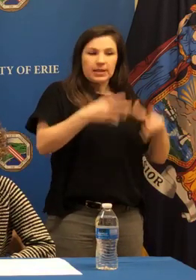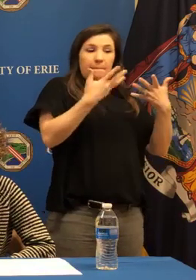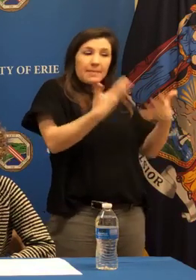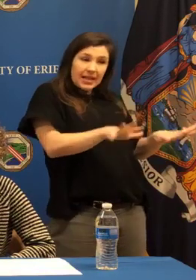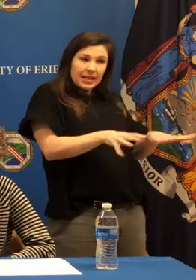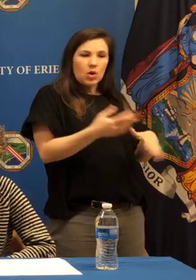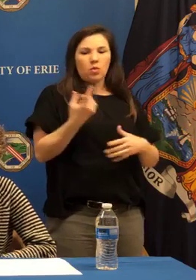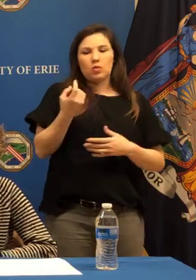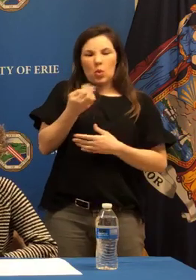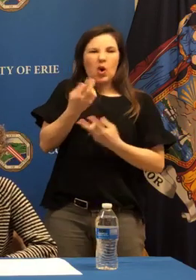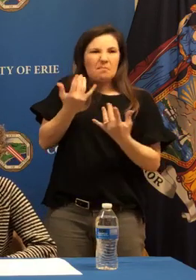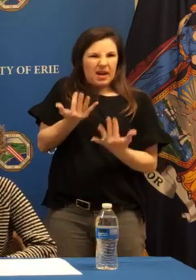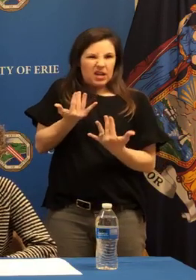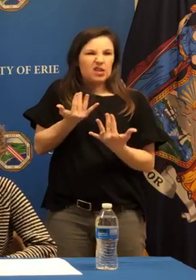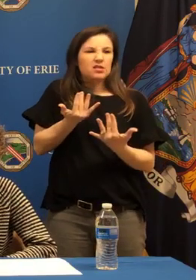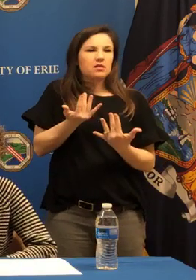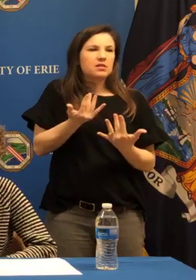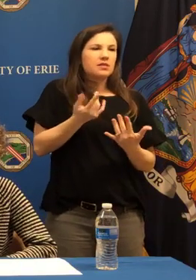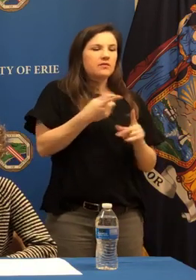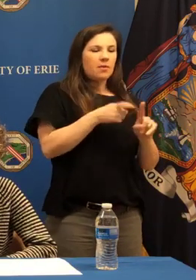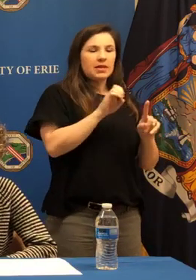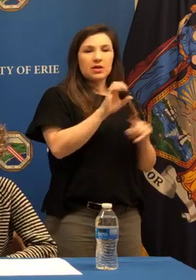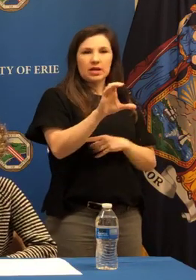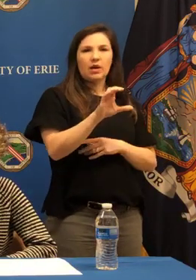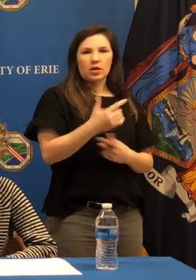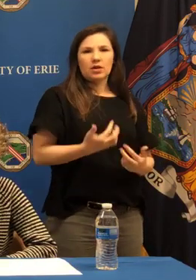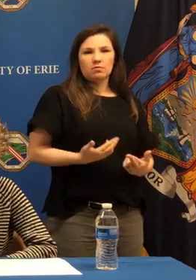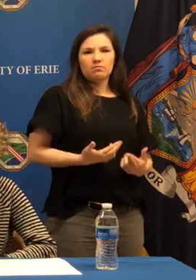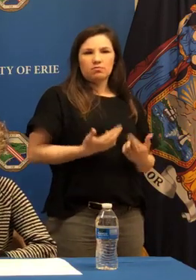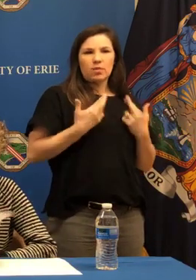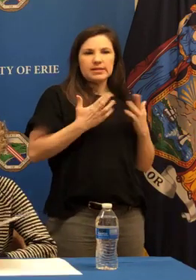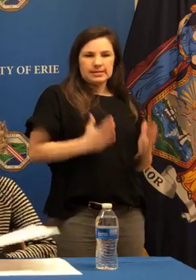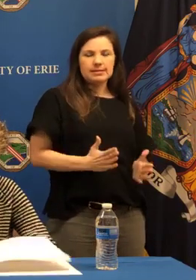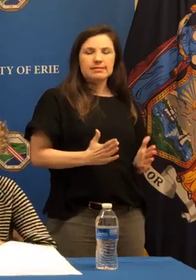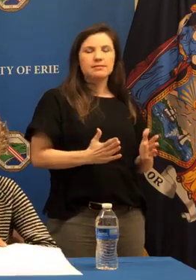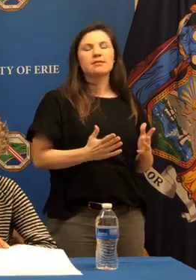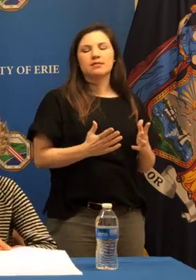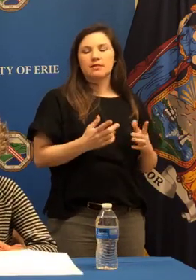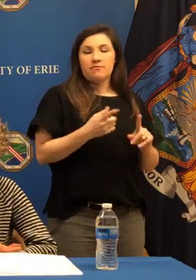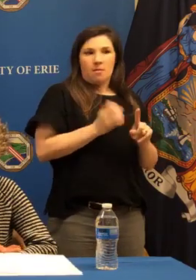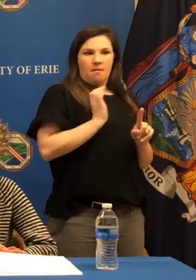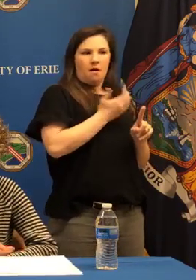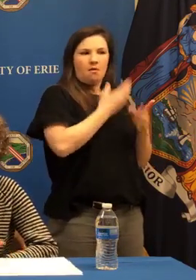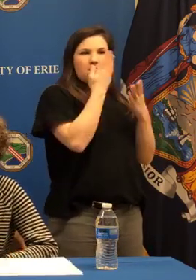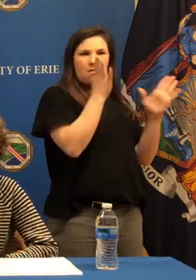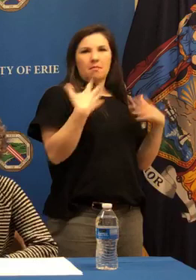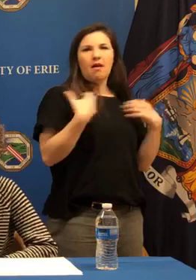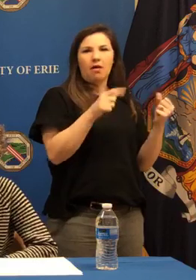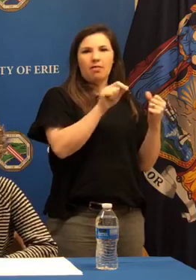pending among Erie County residents by the Erie County Public Health Laboratory.